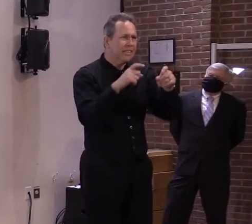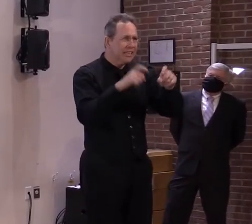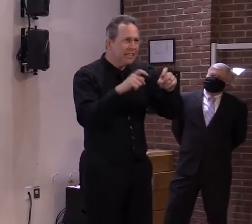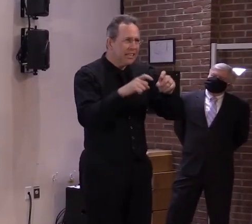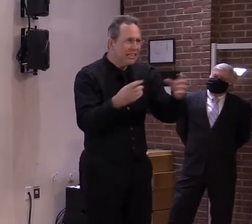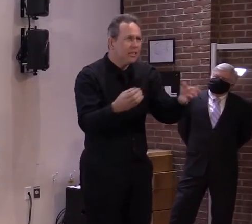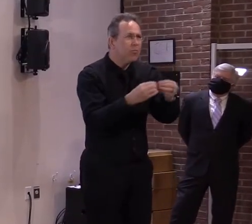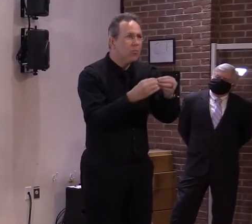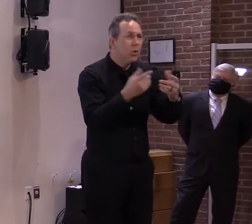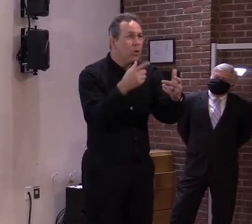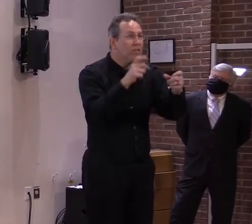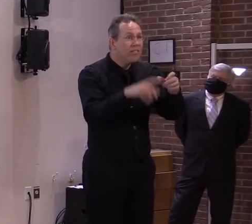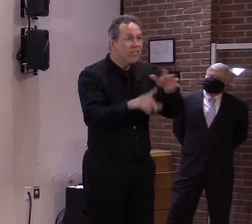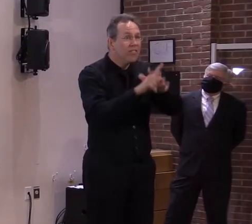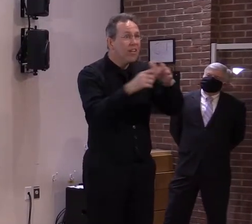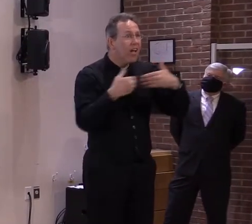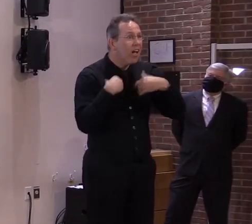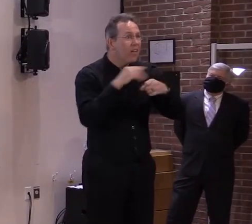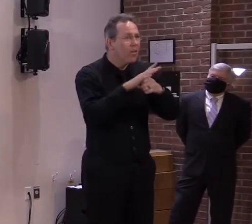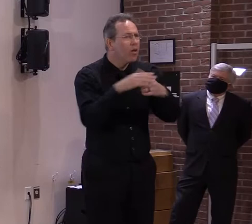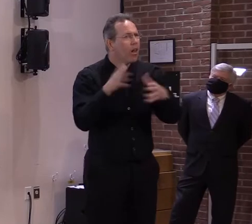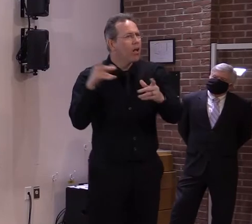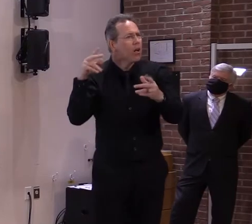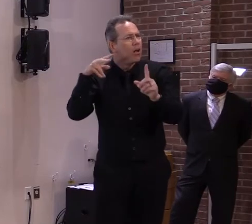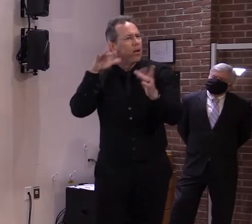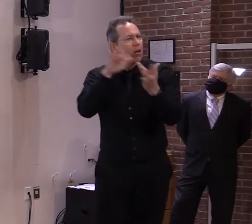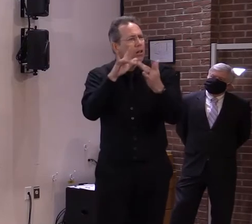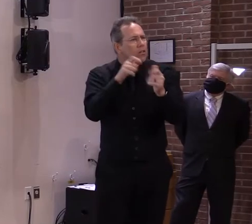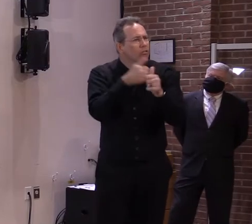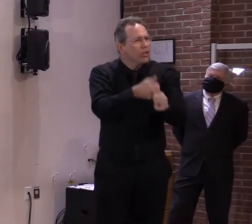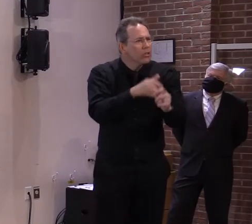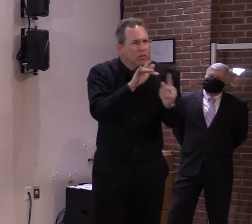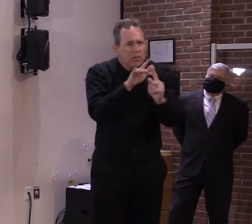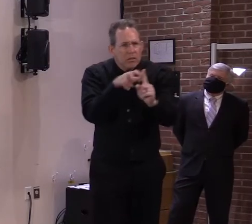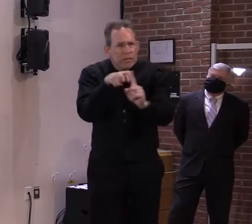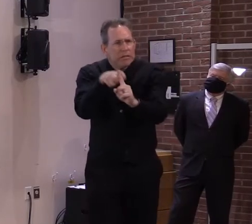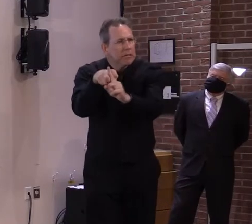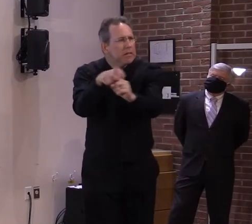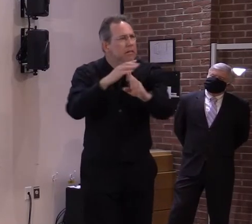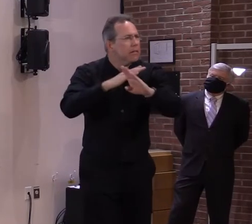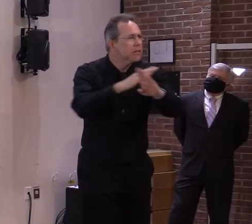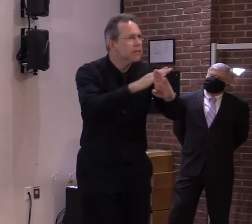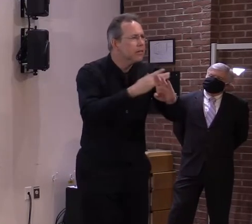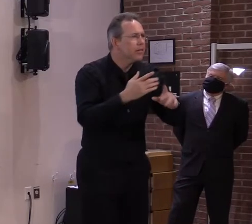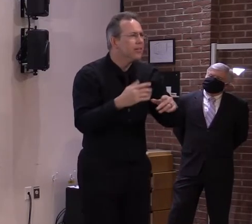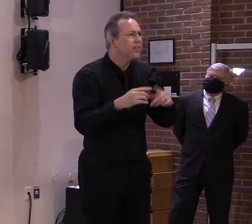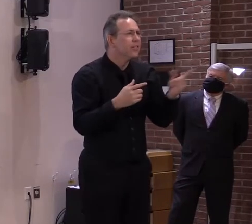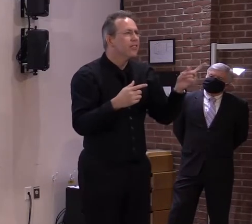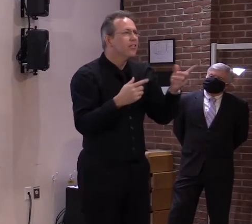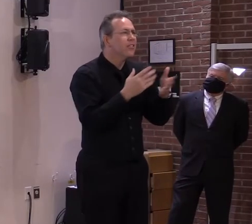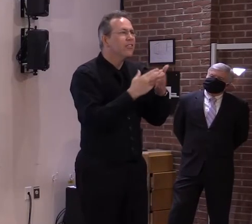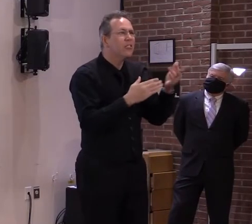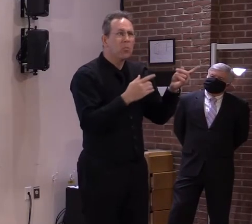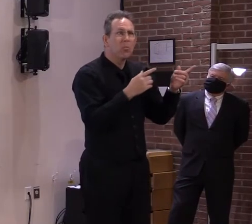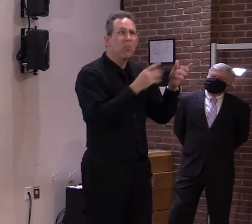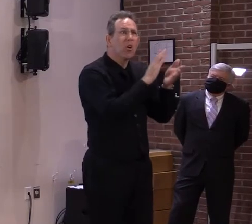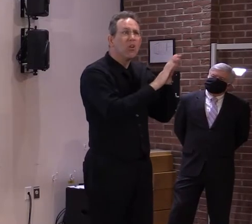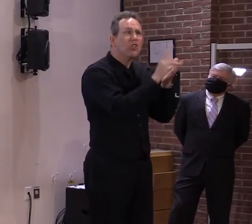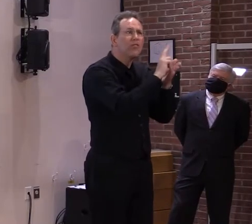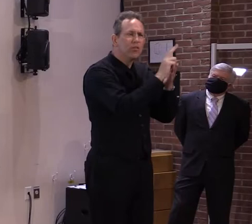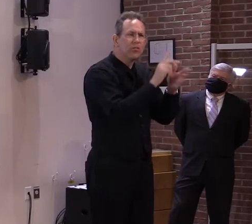we do that, and we have the colleges and universities doing, you know, some of them twice a week testing, they're picking up